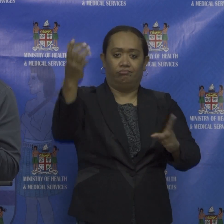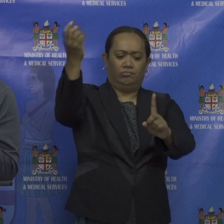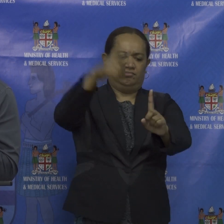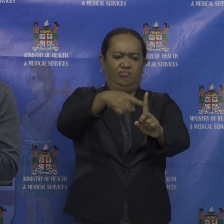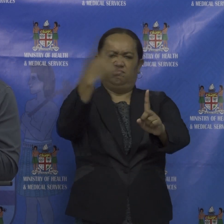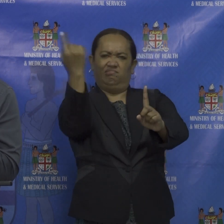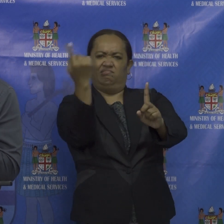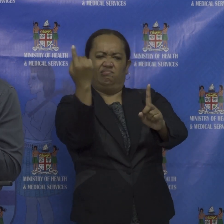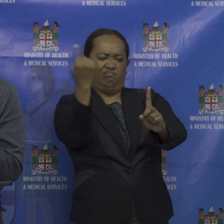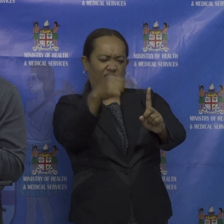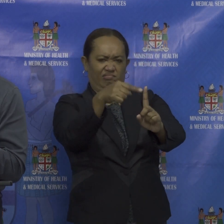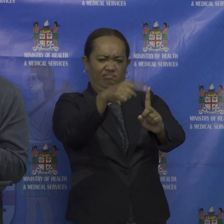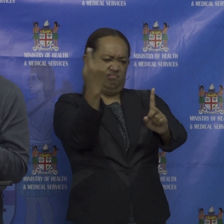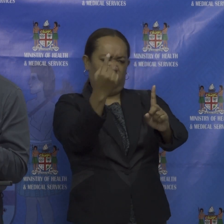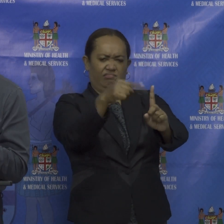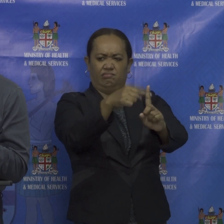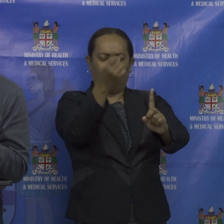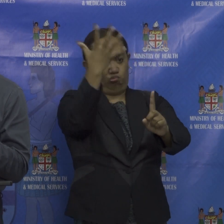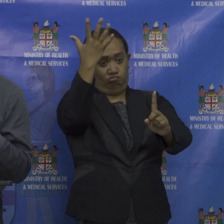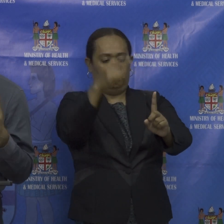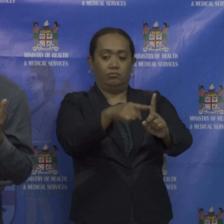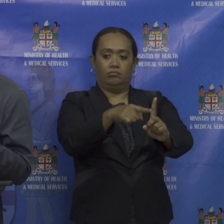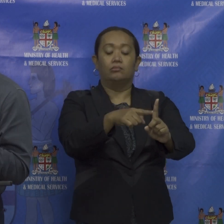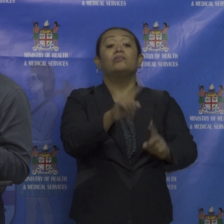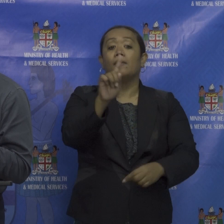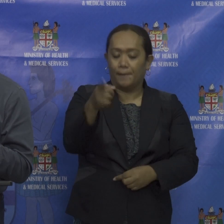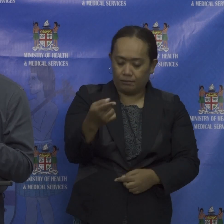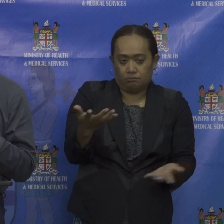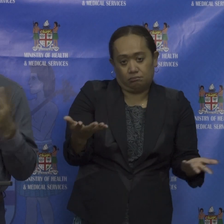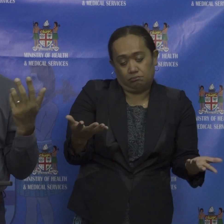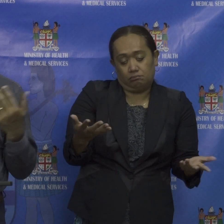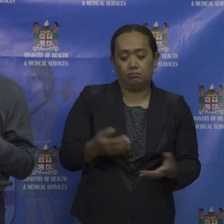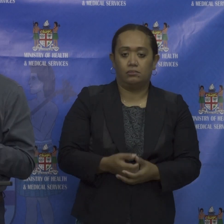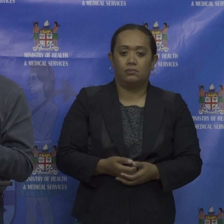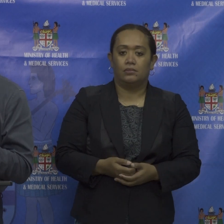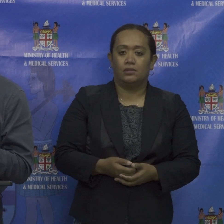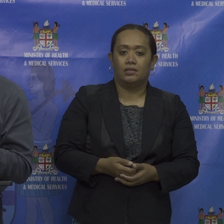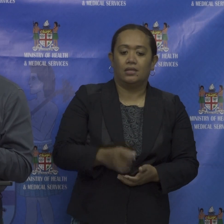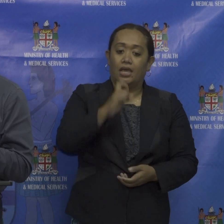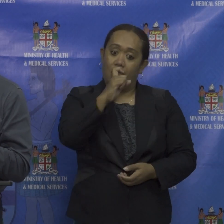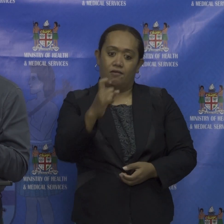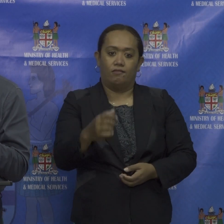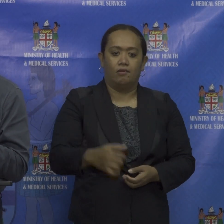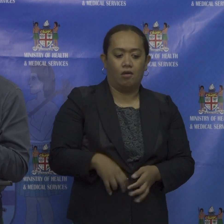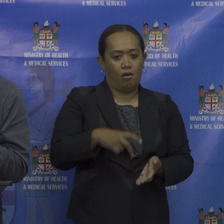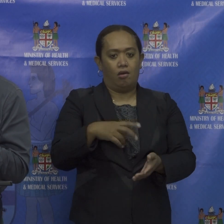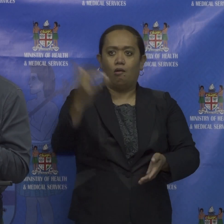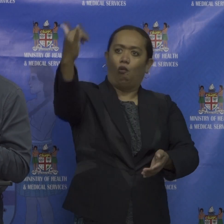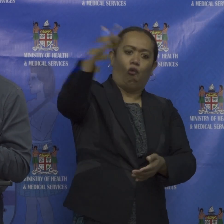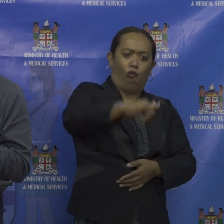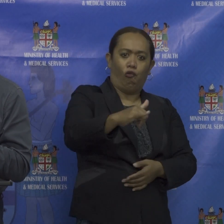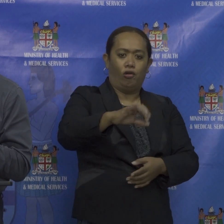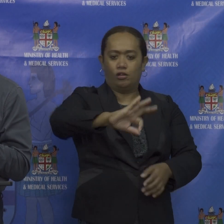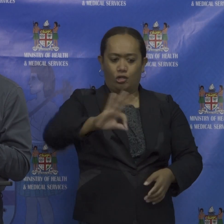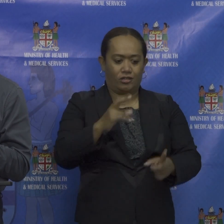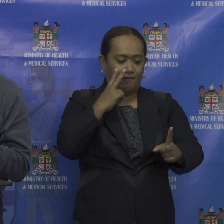I can't think of any other way for it to happen. Unless somebody came unknown to everybody, they walked into the country and haven't been picked